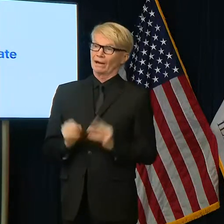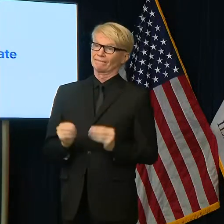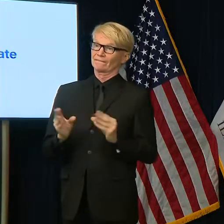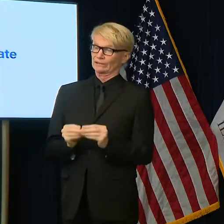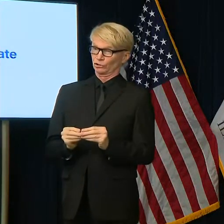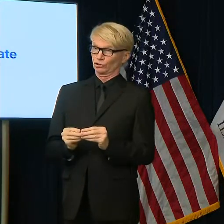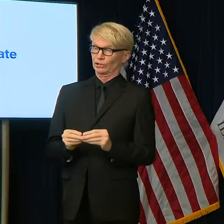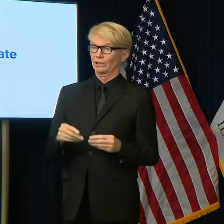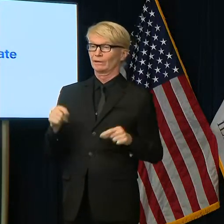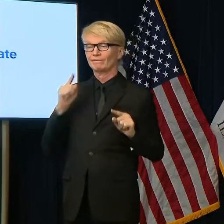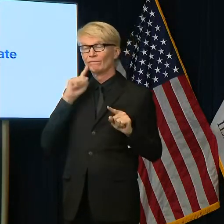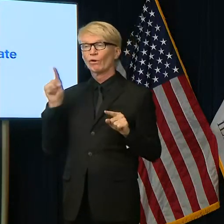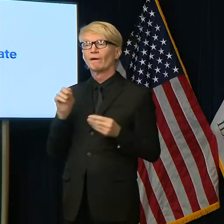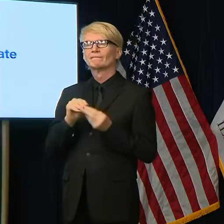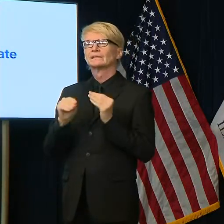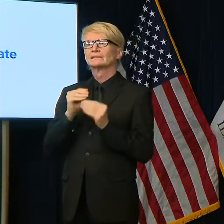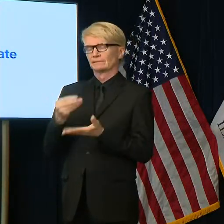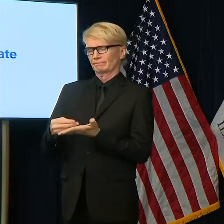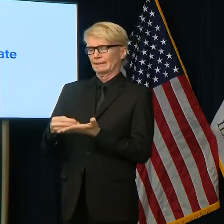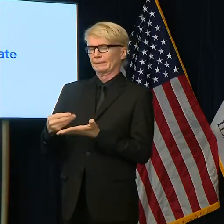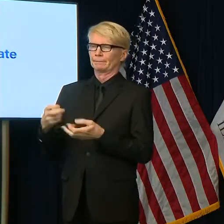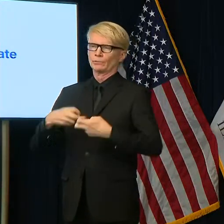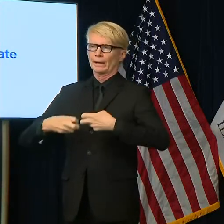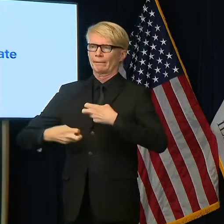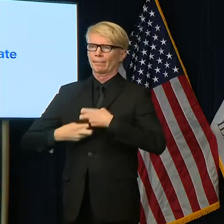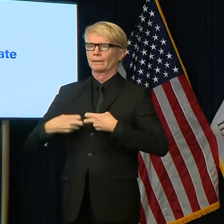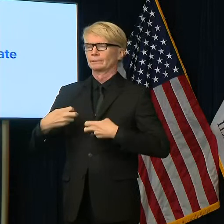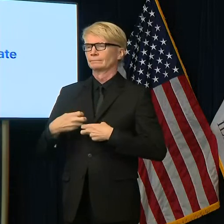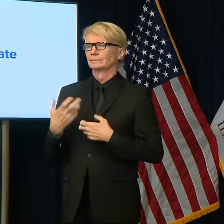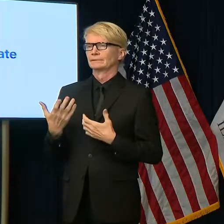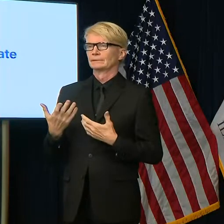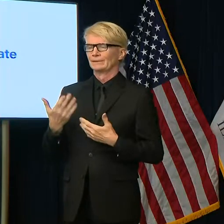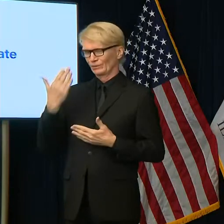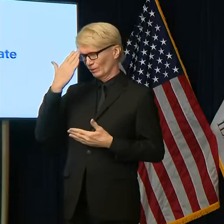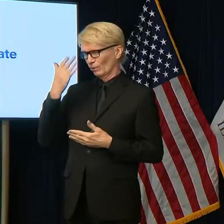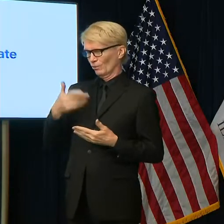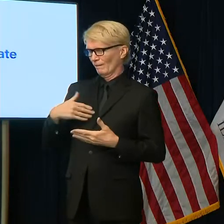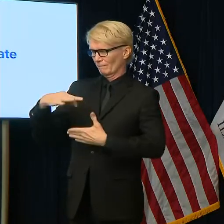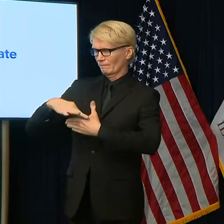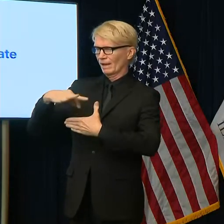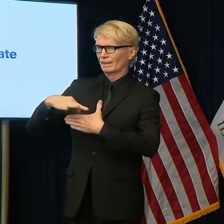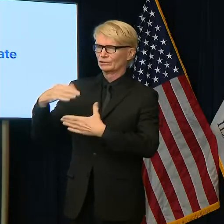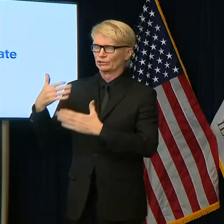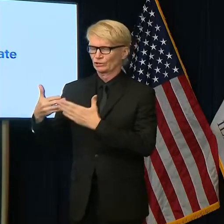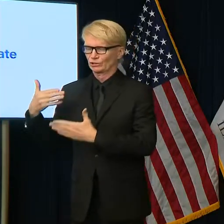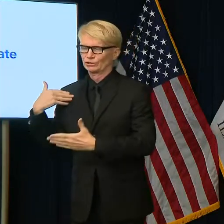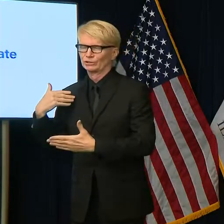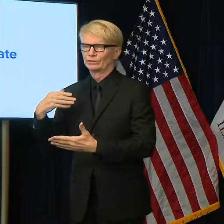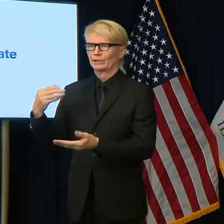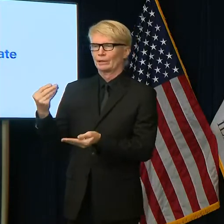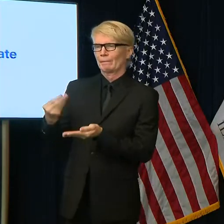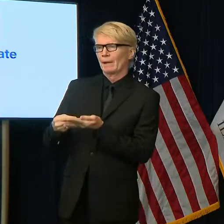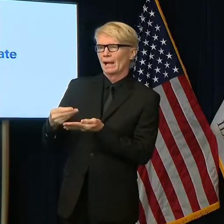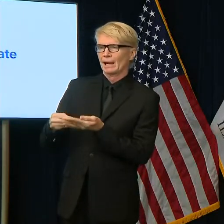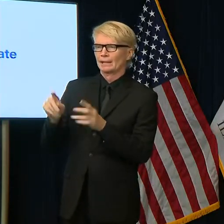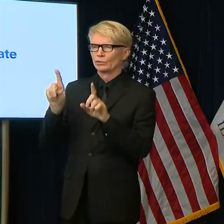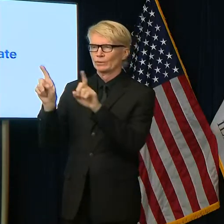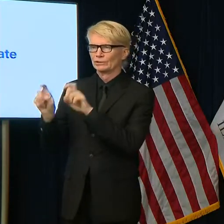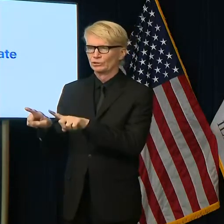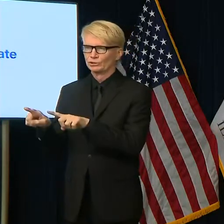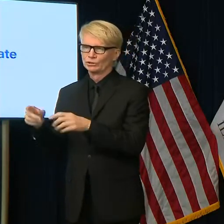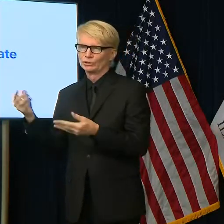fresh look at taxes, for example, be more successful than a ballot question with big money opponents? No, I have not